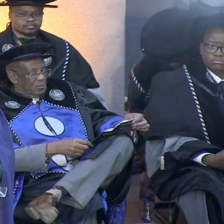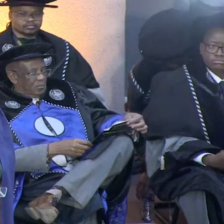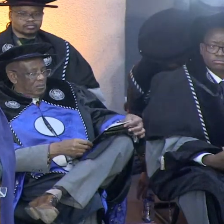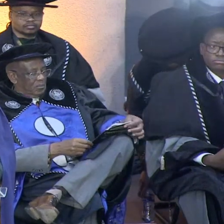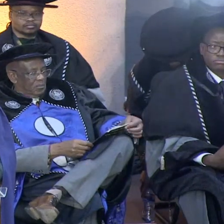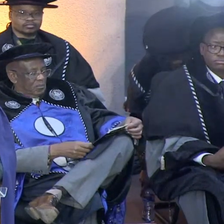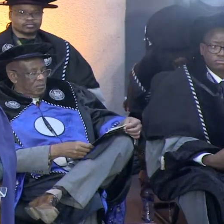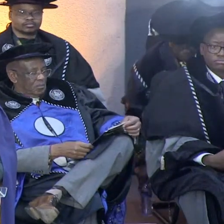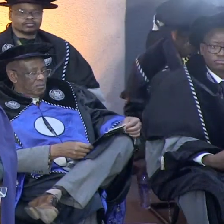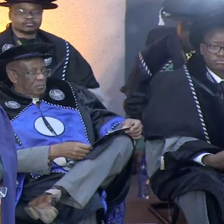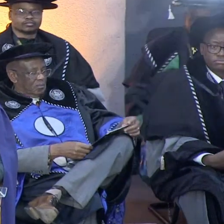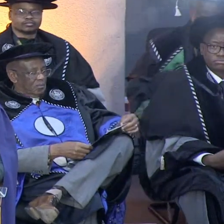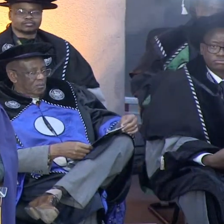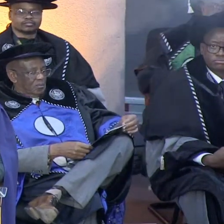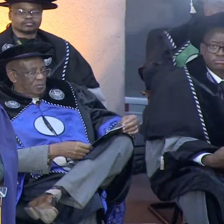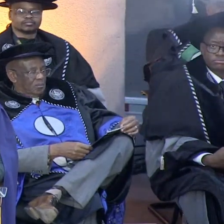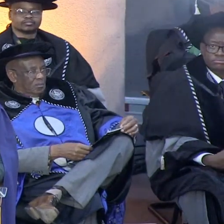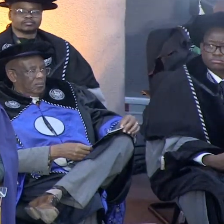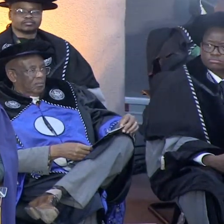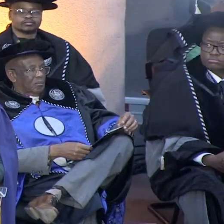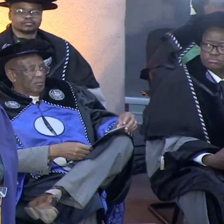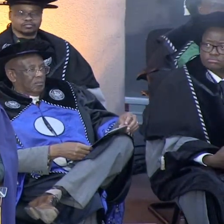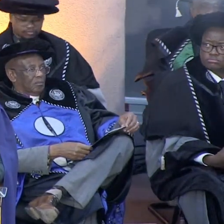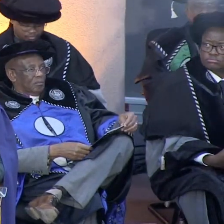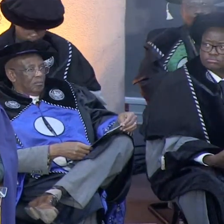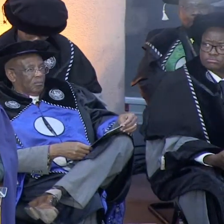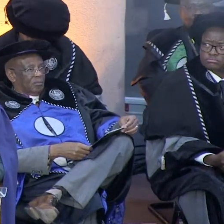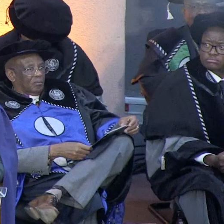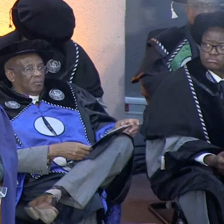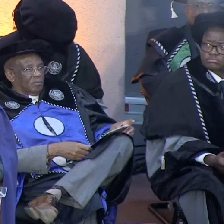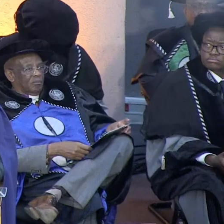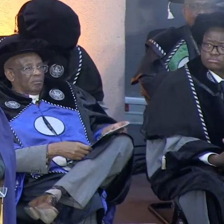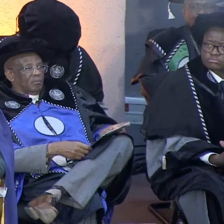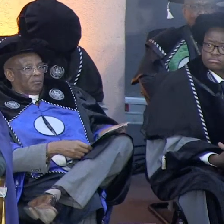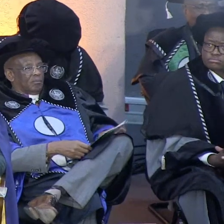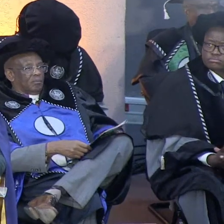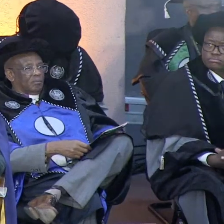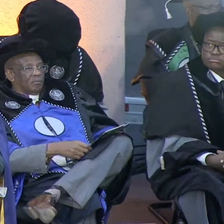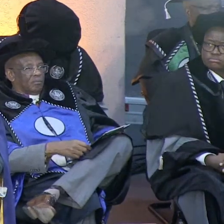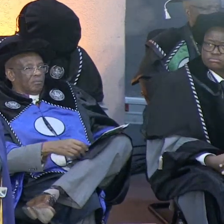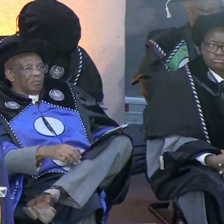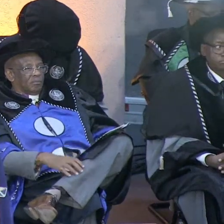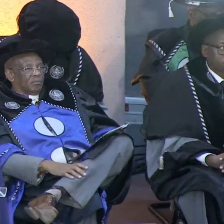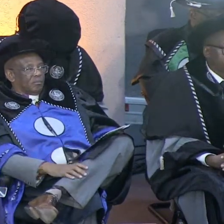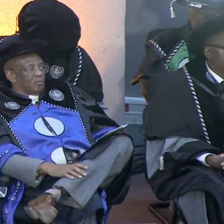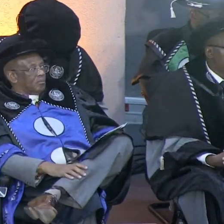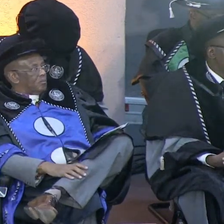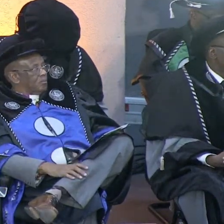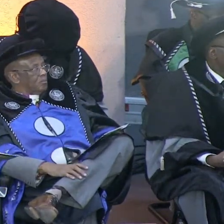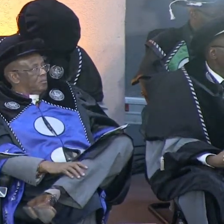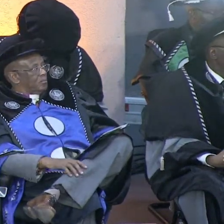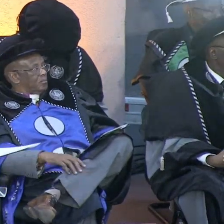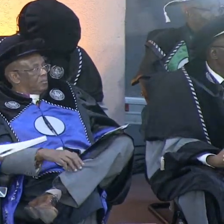to come and give congratulatory message before Professor Nkulu. DG.